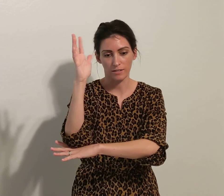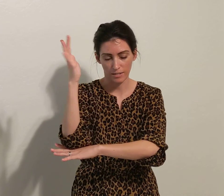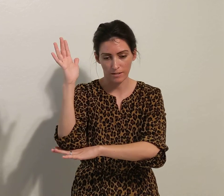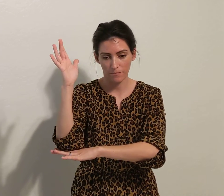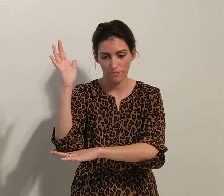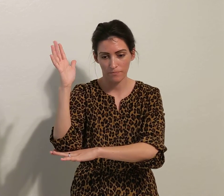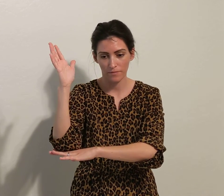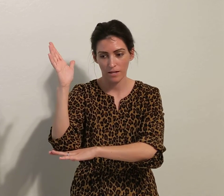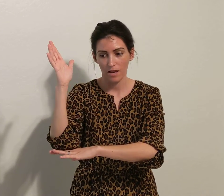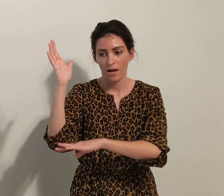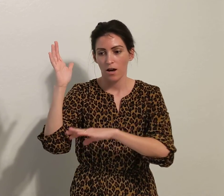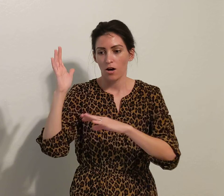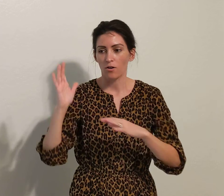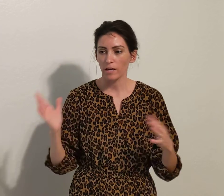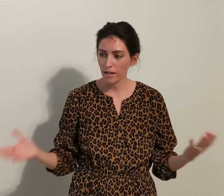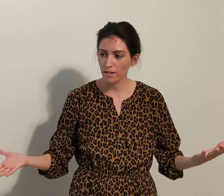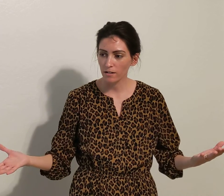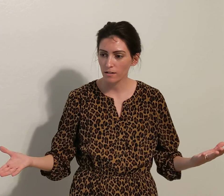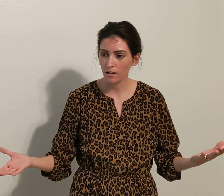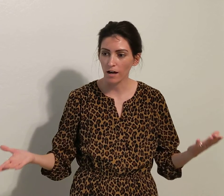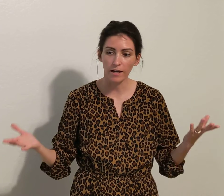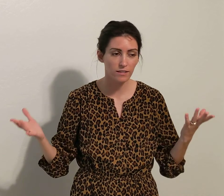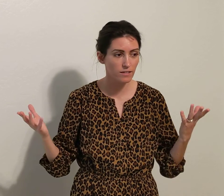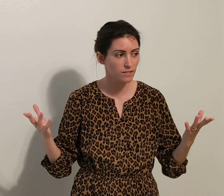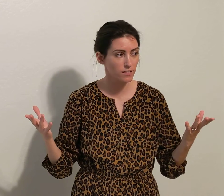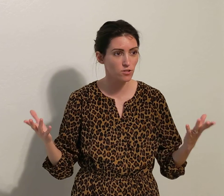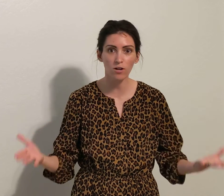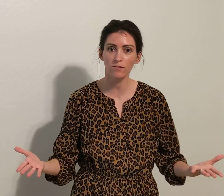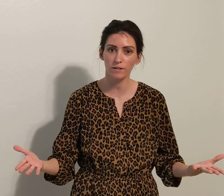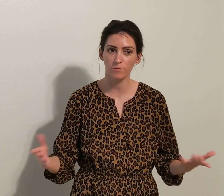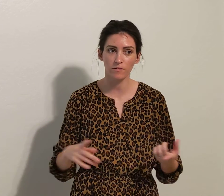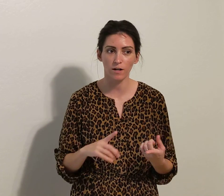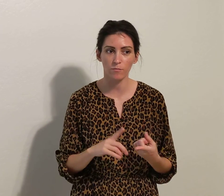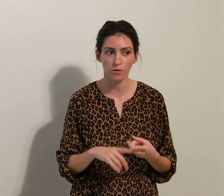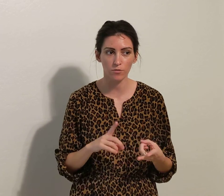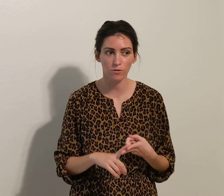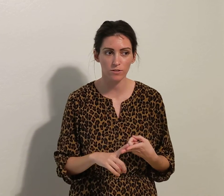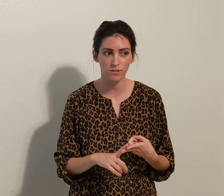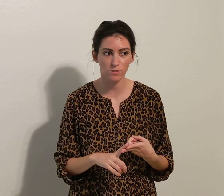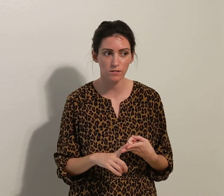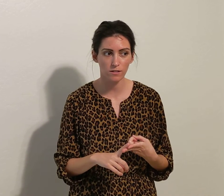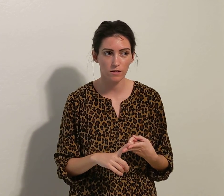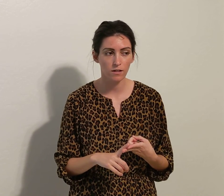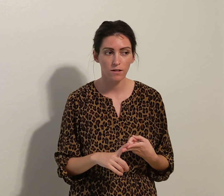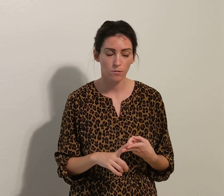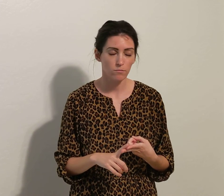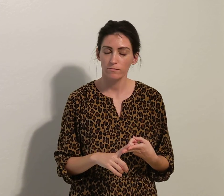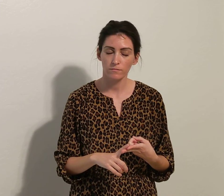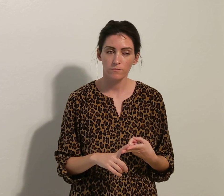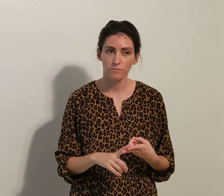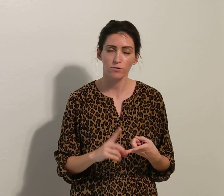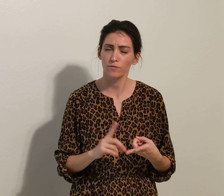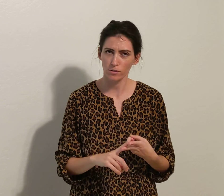Gethsemane. Okay, I think that's all of it. We've got both choruses, both